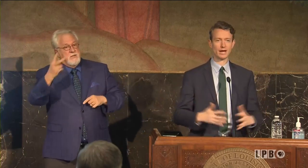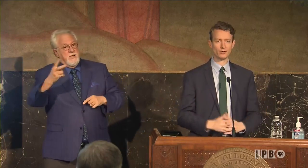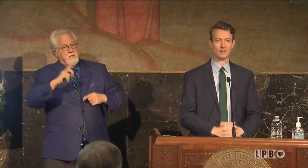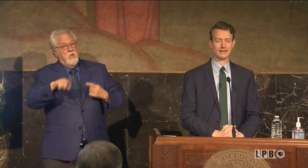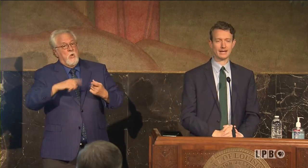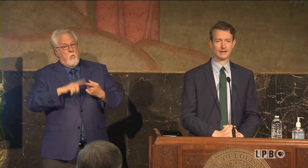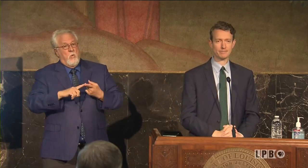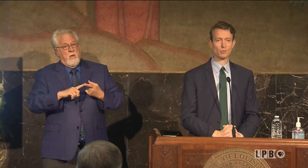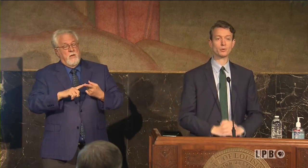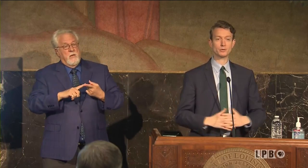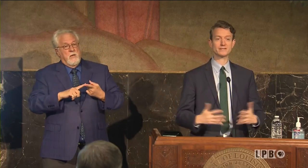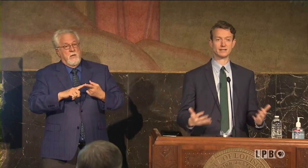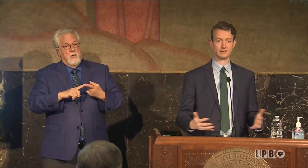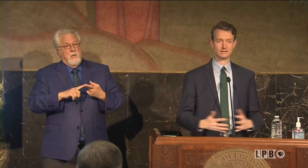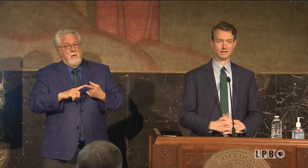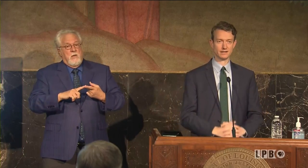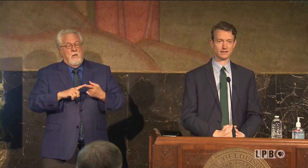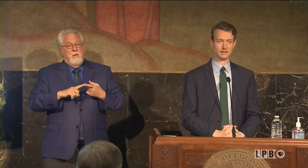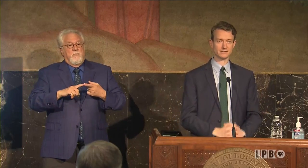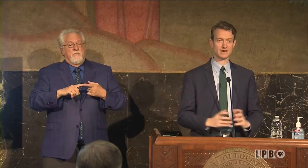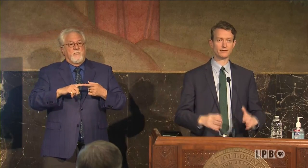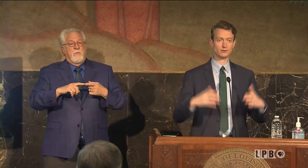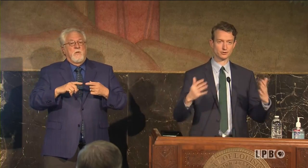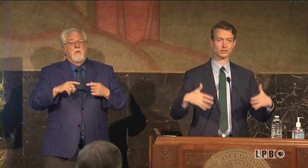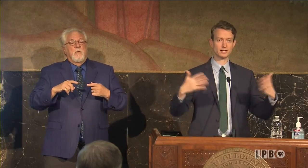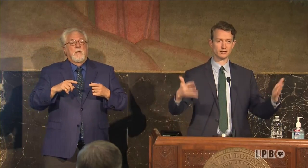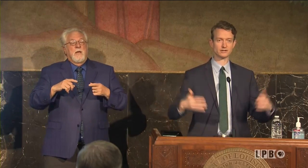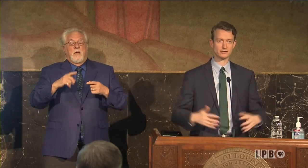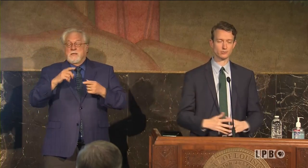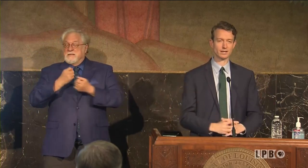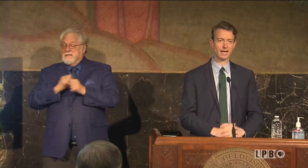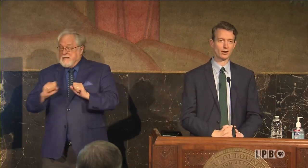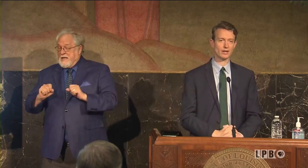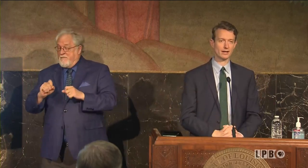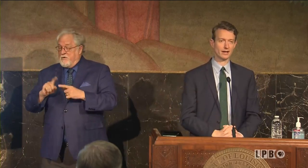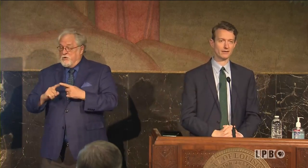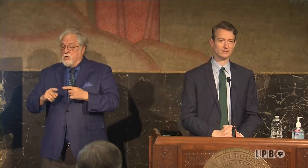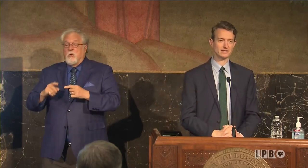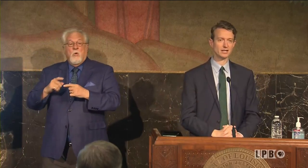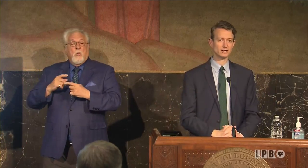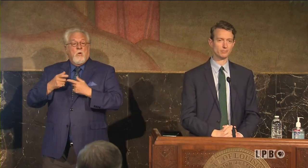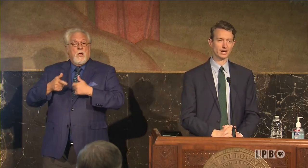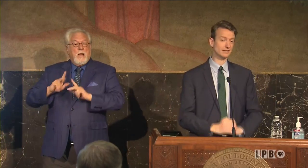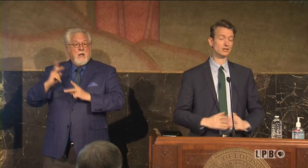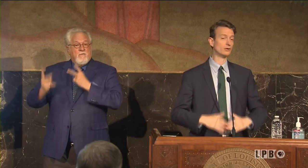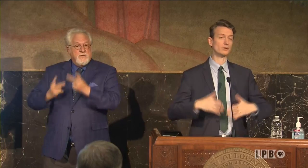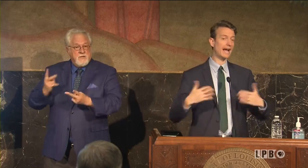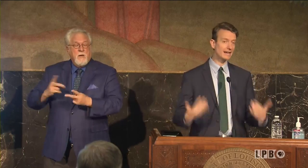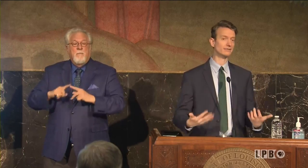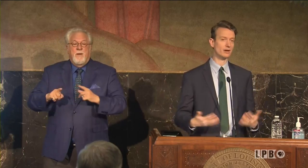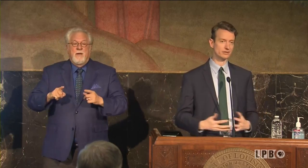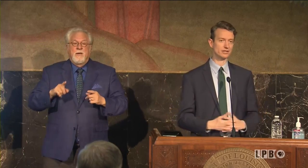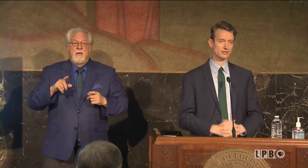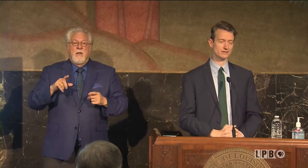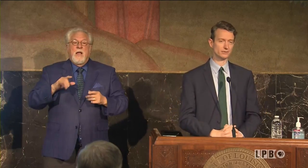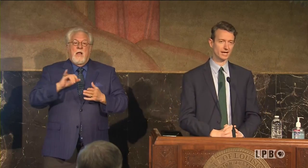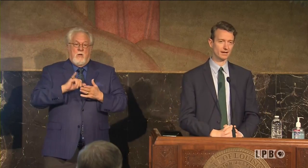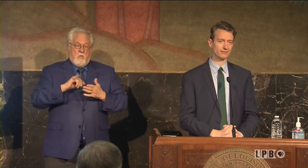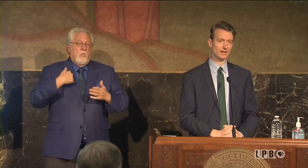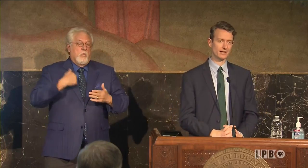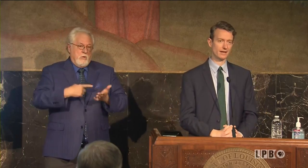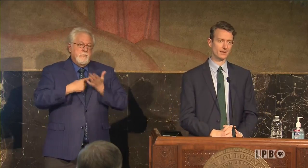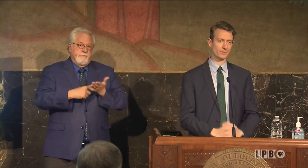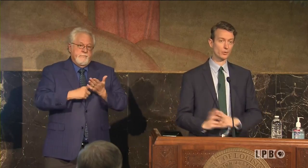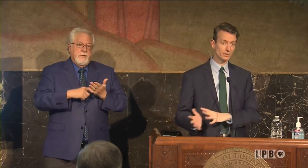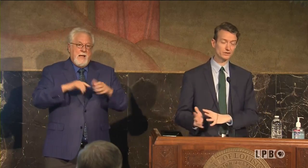we would allow, when we would say that it's safe under certain conditions to reallow visitation. But I can tell you those are active conversations that we